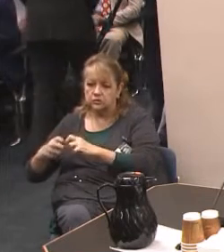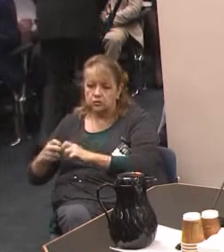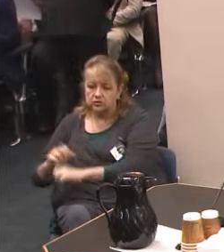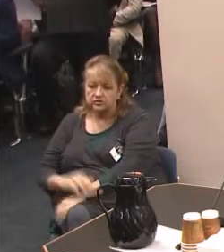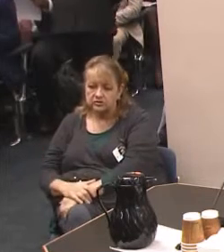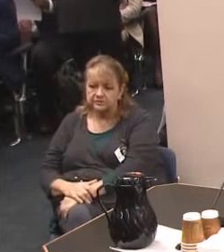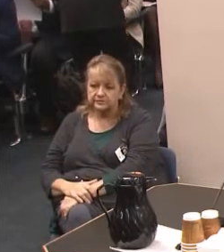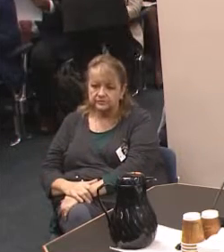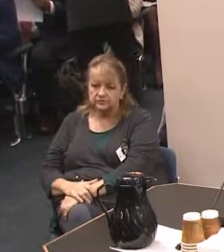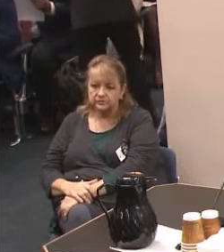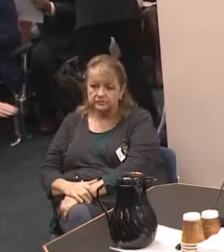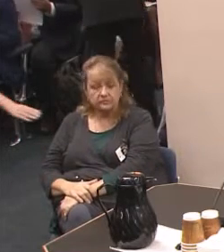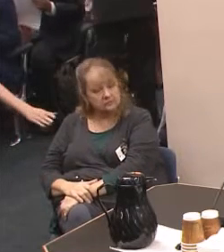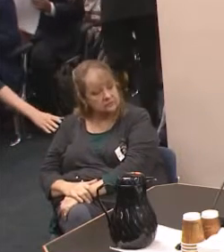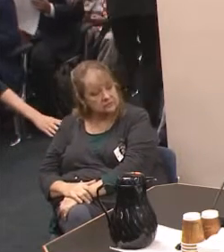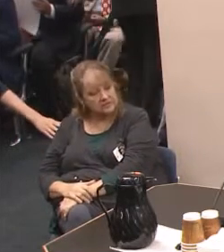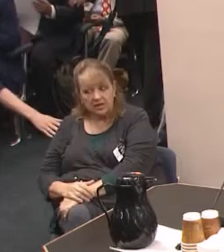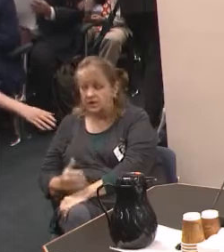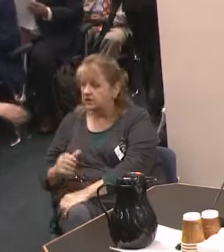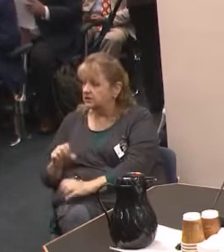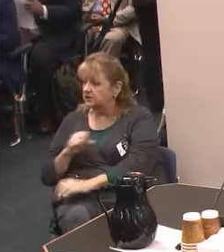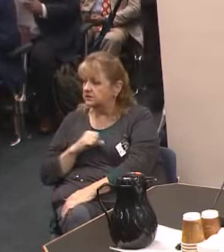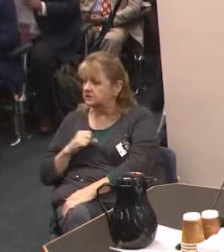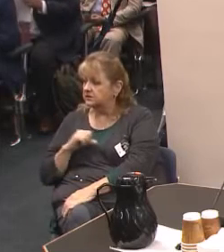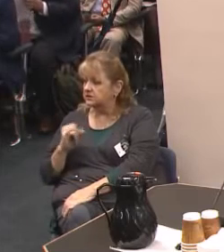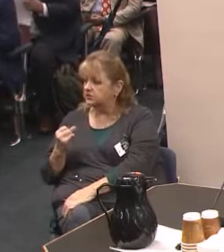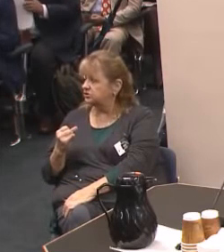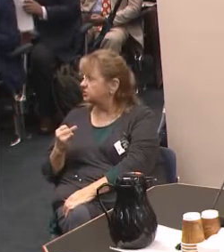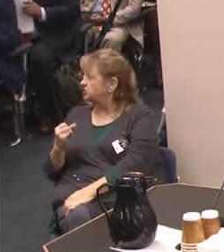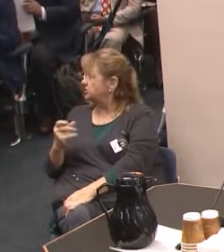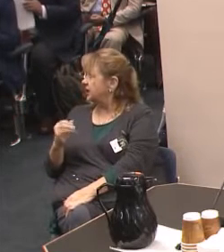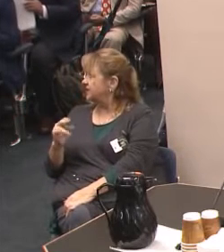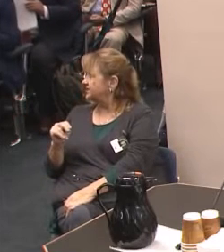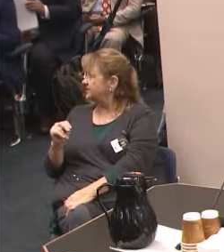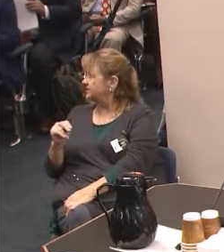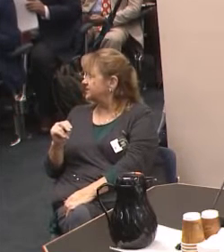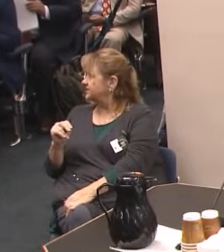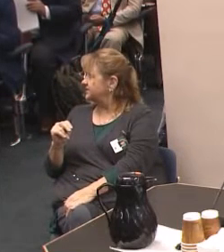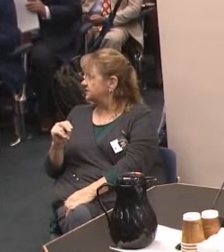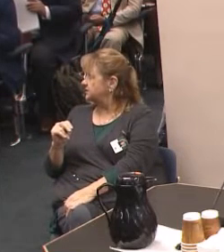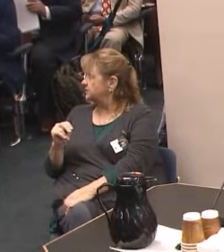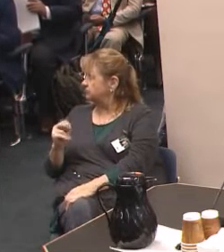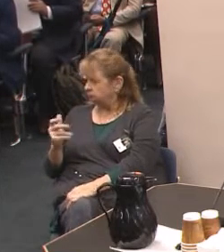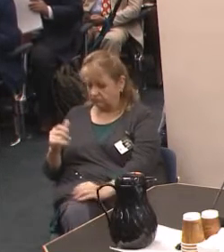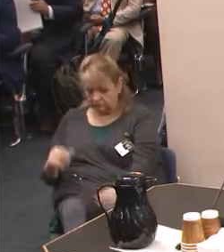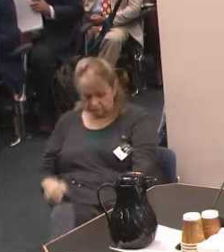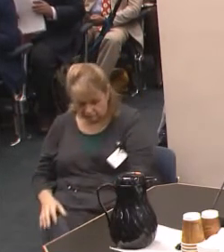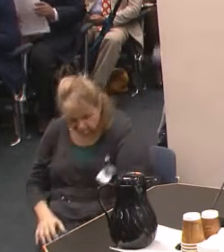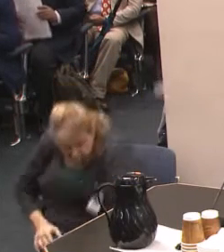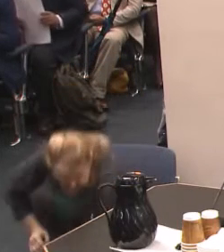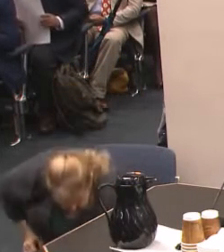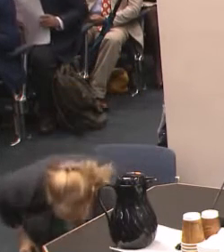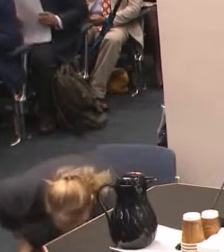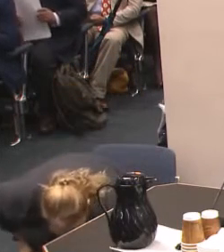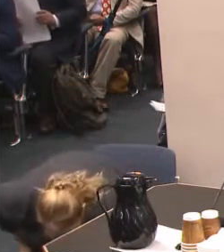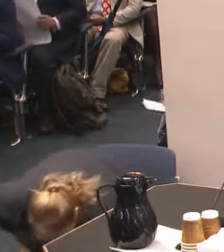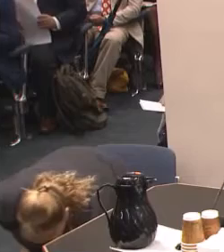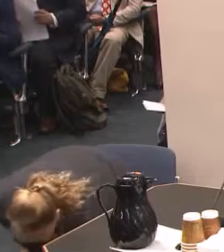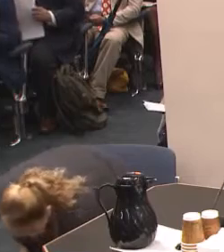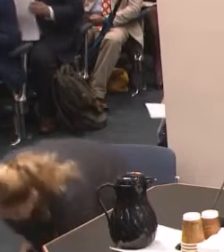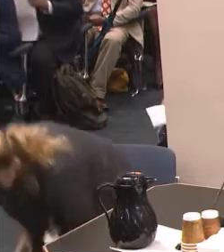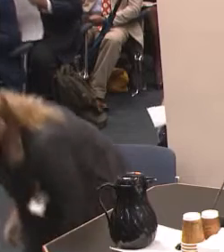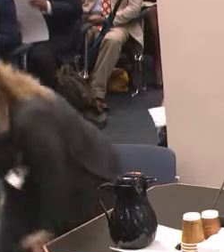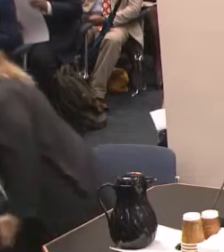with them. Okay, question by Senator Jackson. Mr. Chairman, at the appropriate time, I would ask that we report this bill